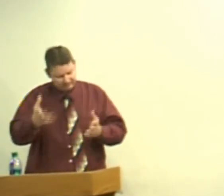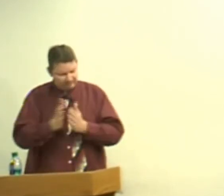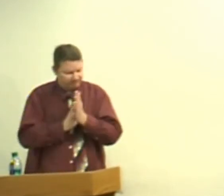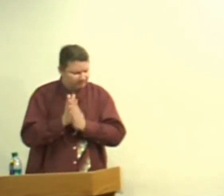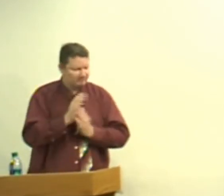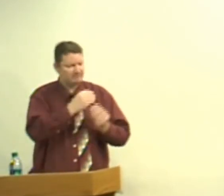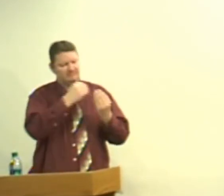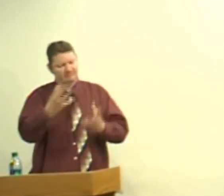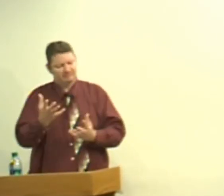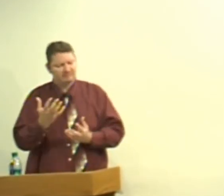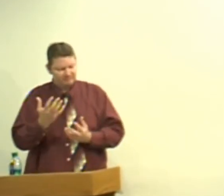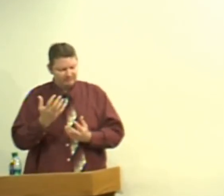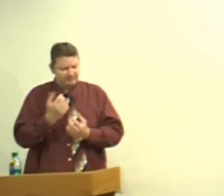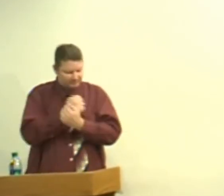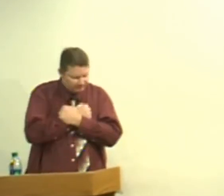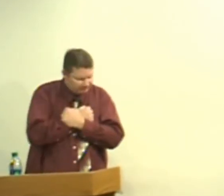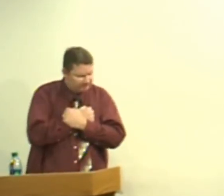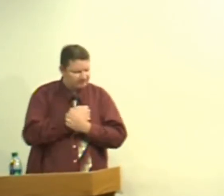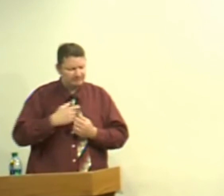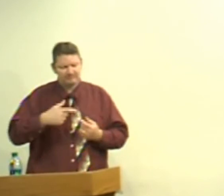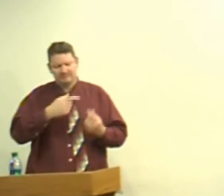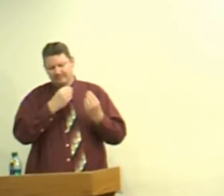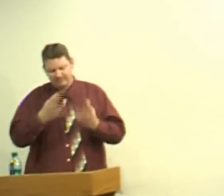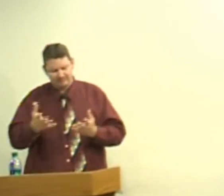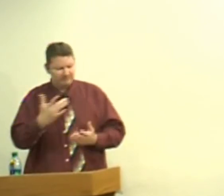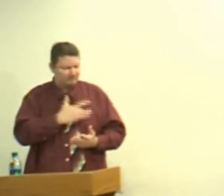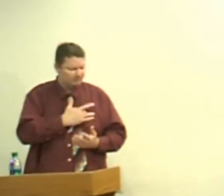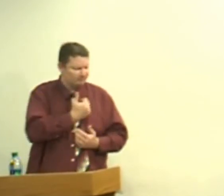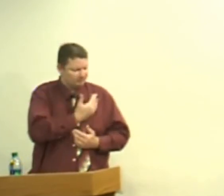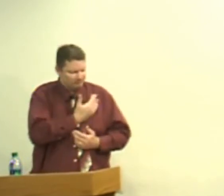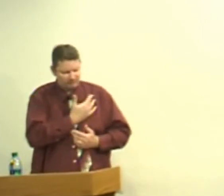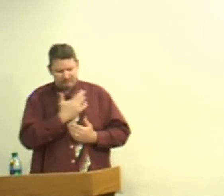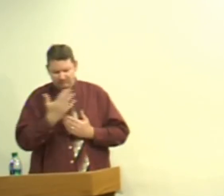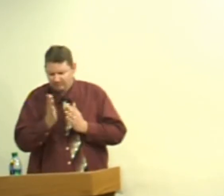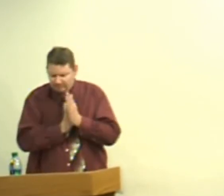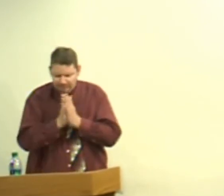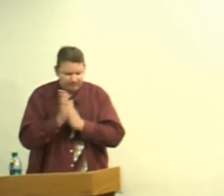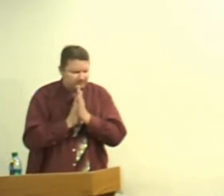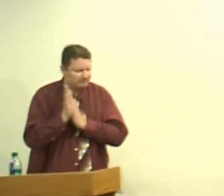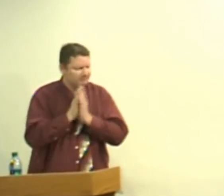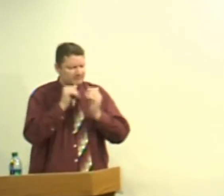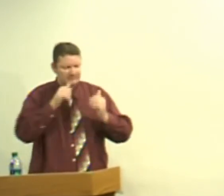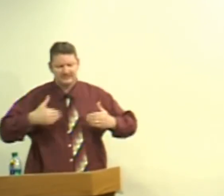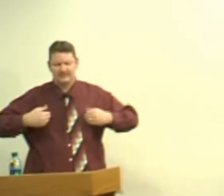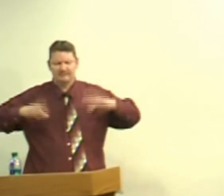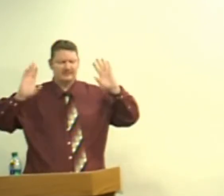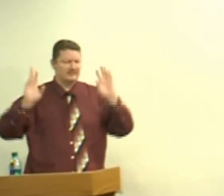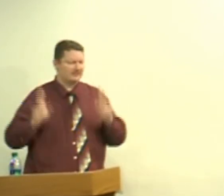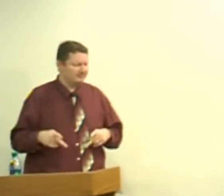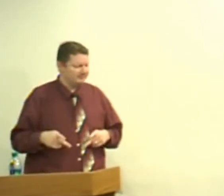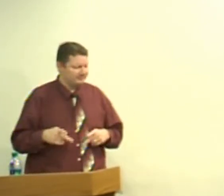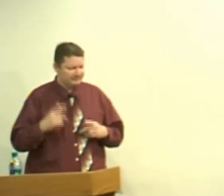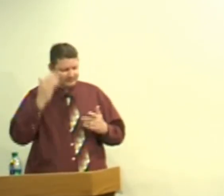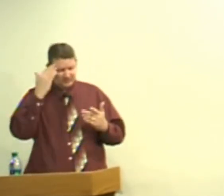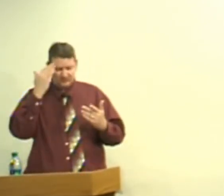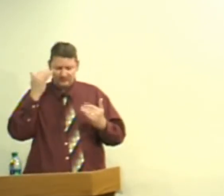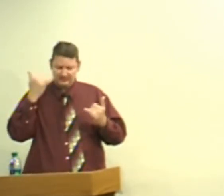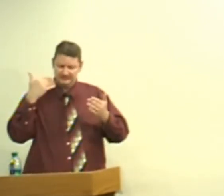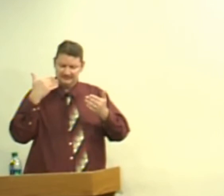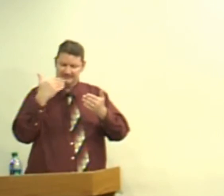strength, and the energy, that we need, and the fire in our hearts, and the love for one another, this motivation, so